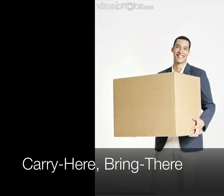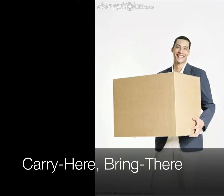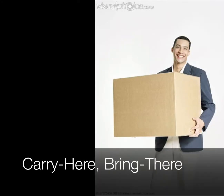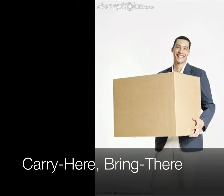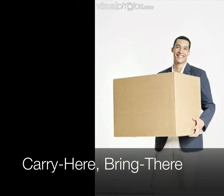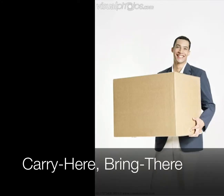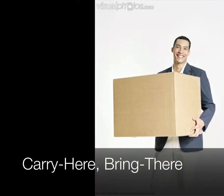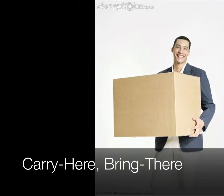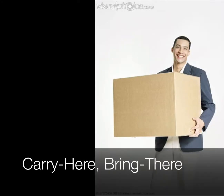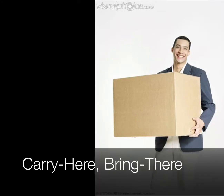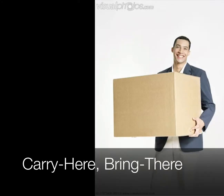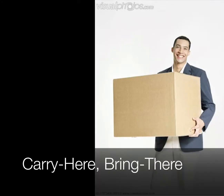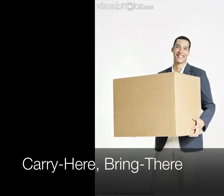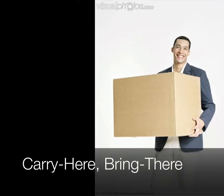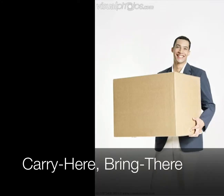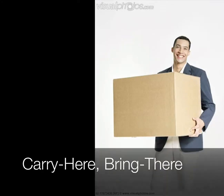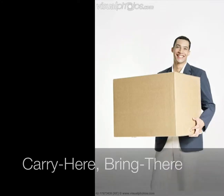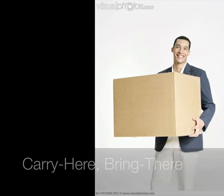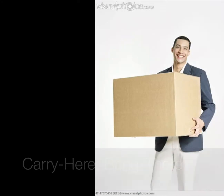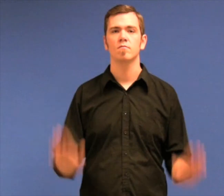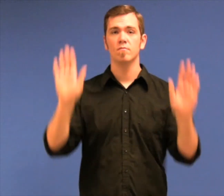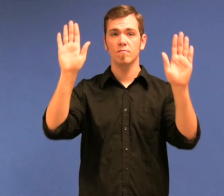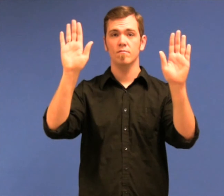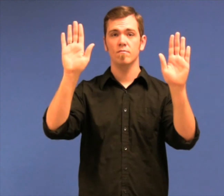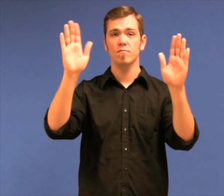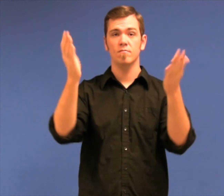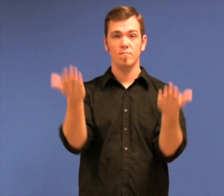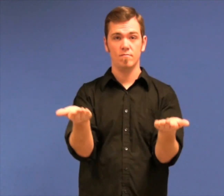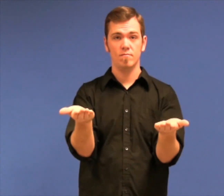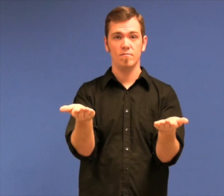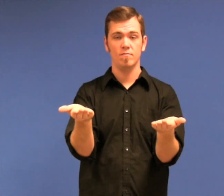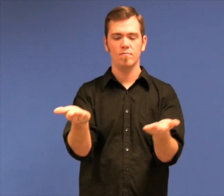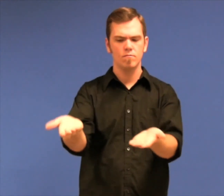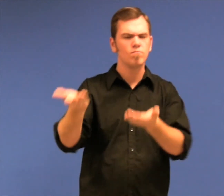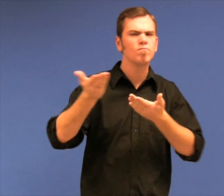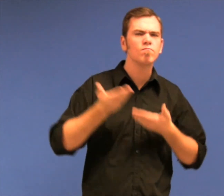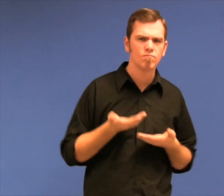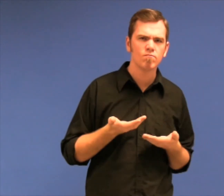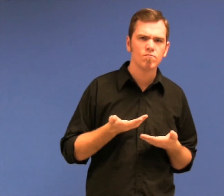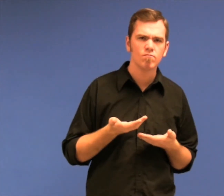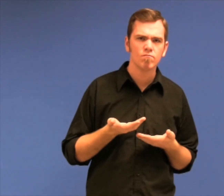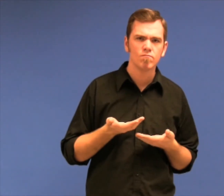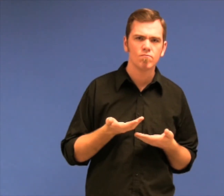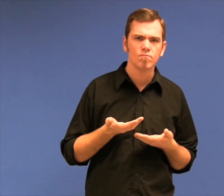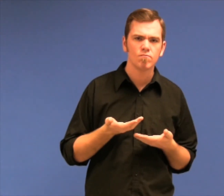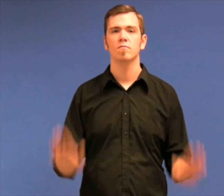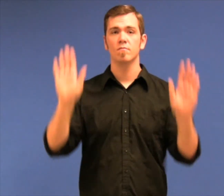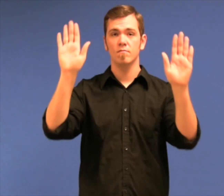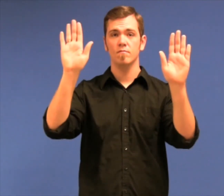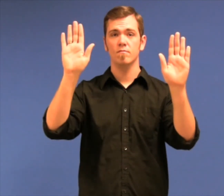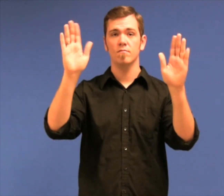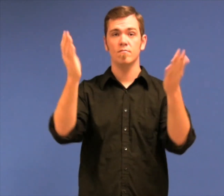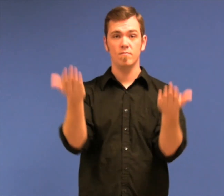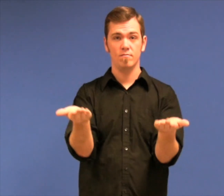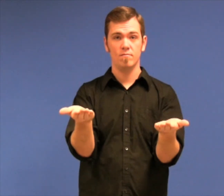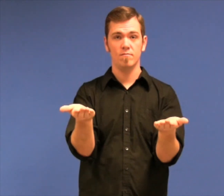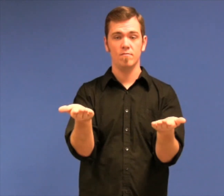The sign for carry, like carry there or bring here, is carry here. Again, carry